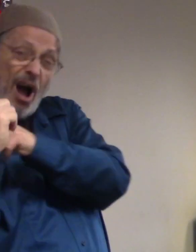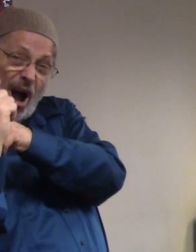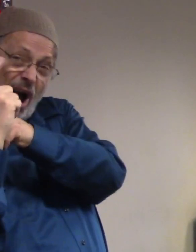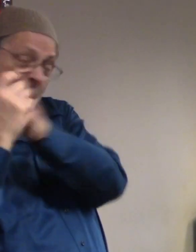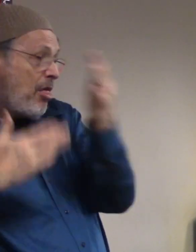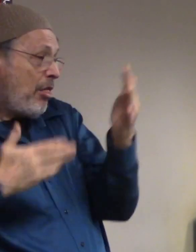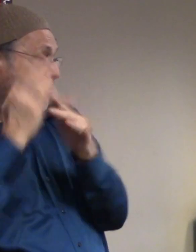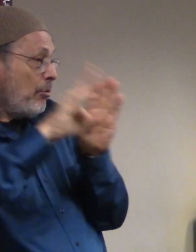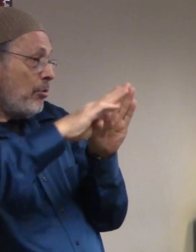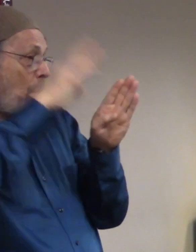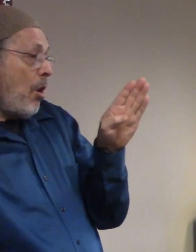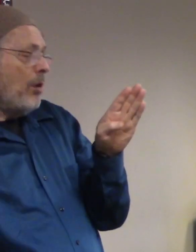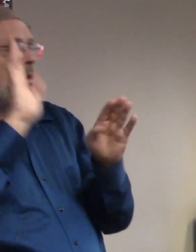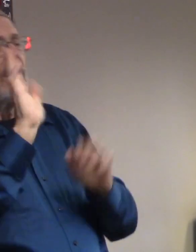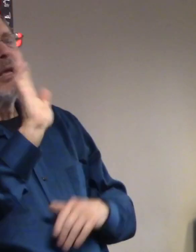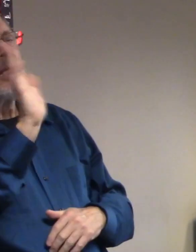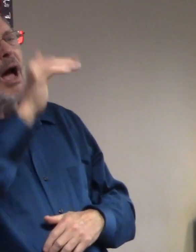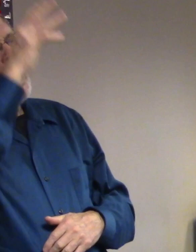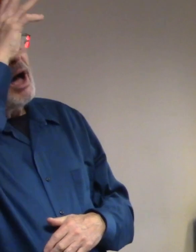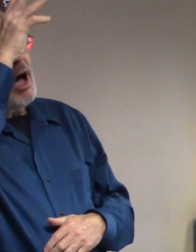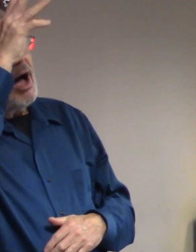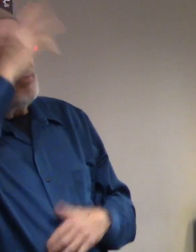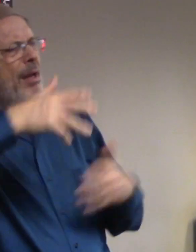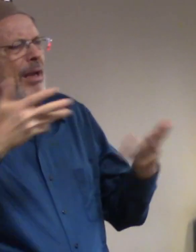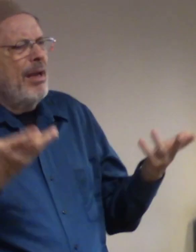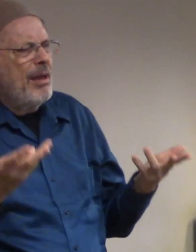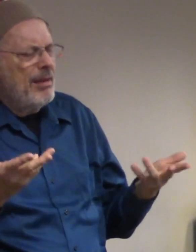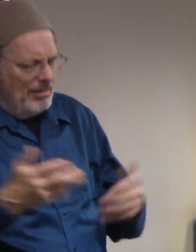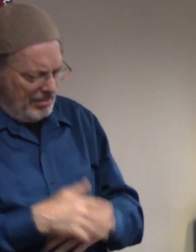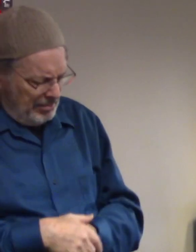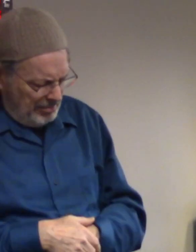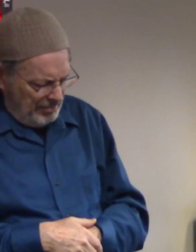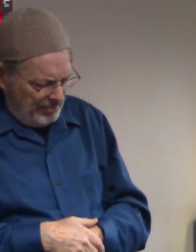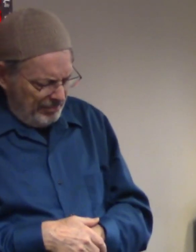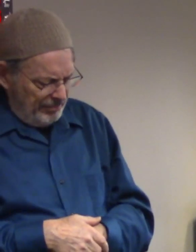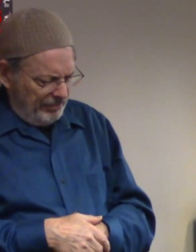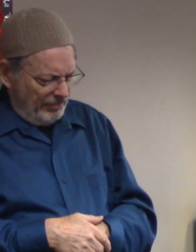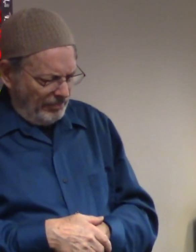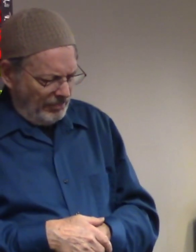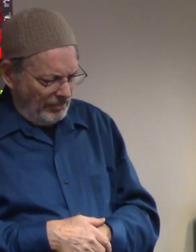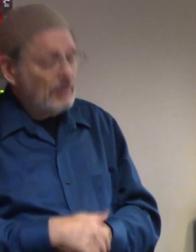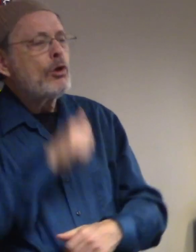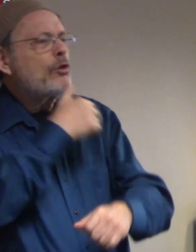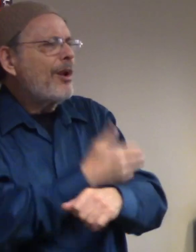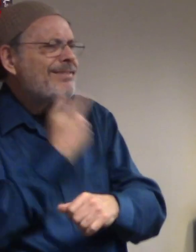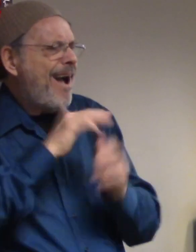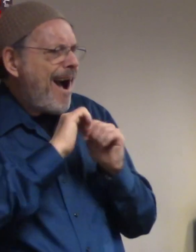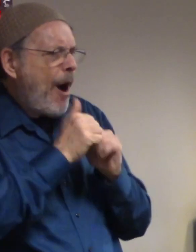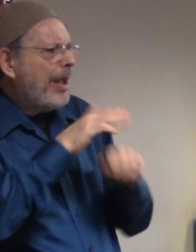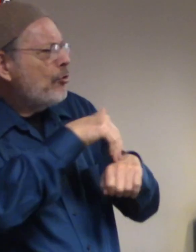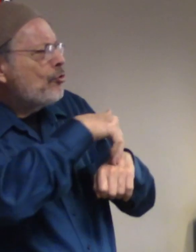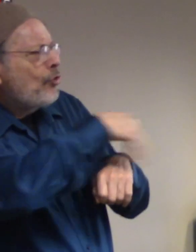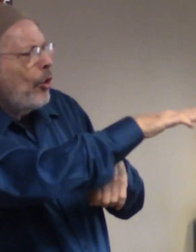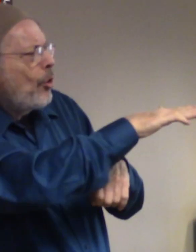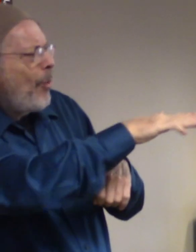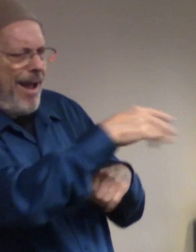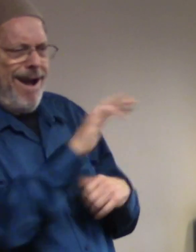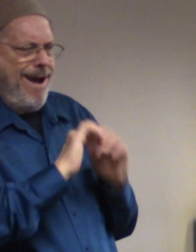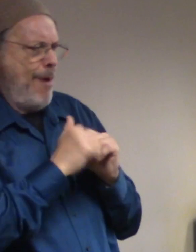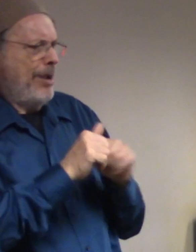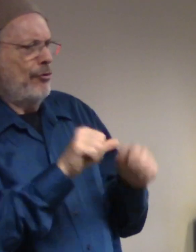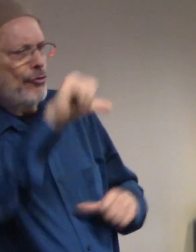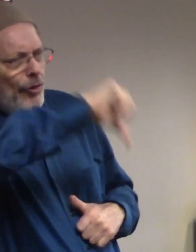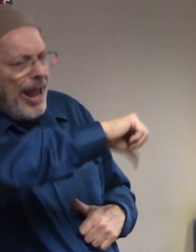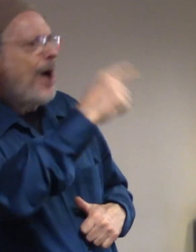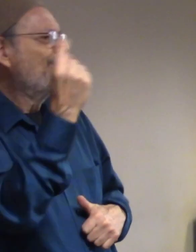doors. Ya Abi, kayfa radatta man arsala Rasulullah sallallahu alayhi wa sallam? How did you turn away? How did you turn